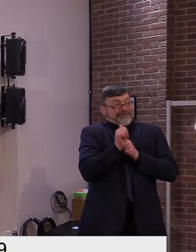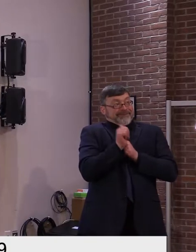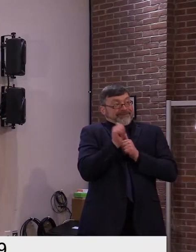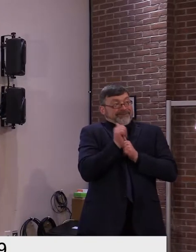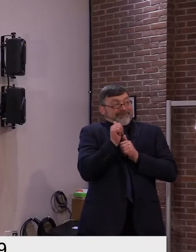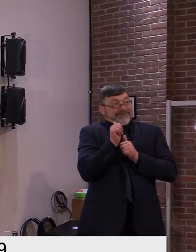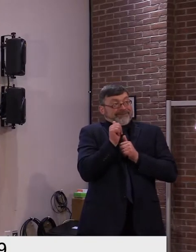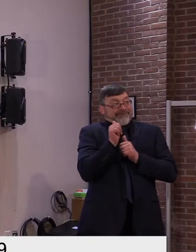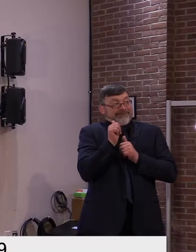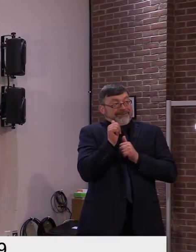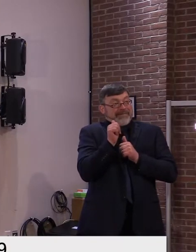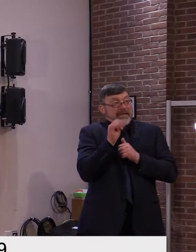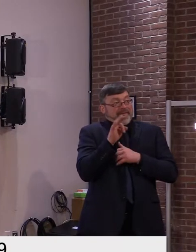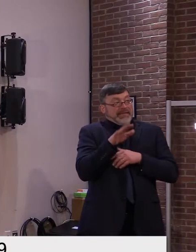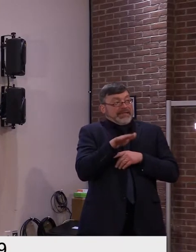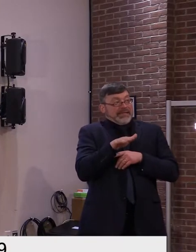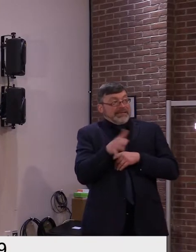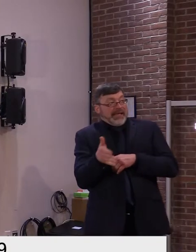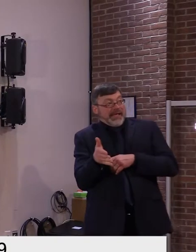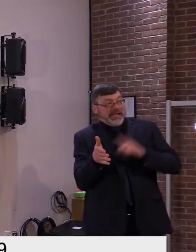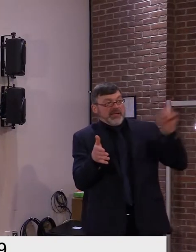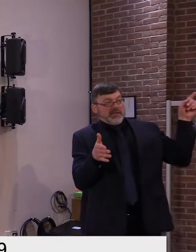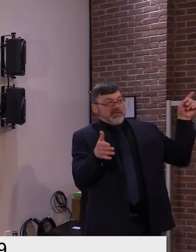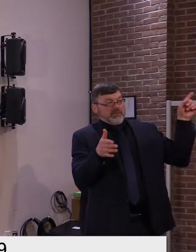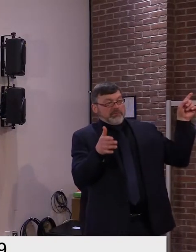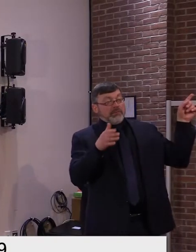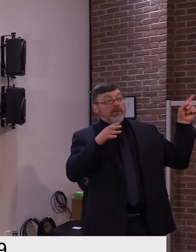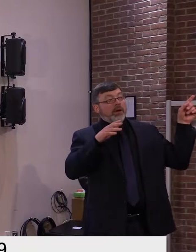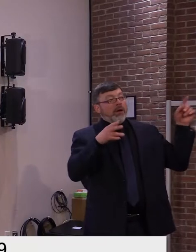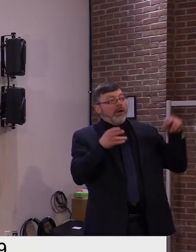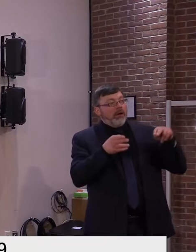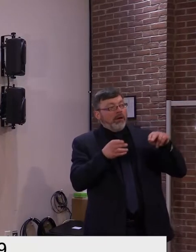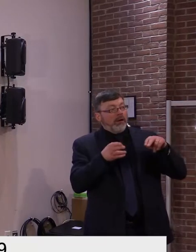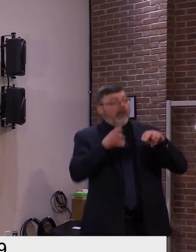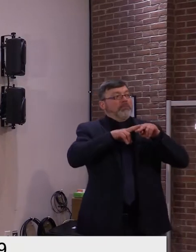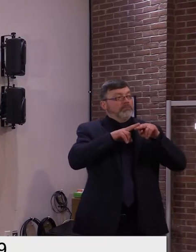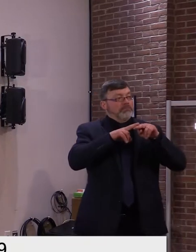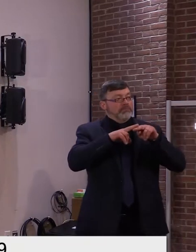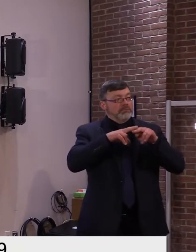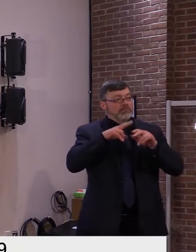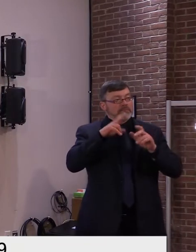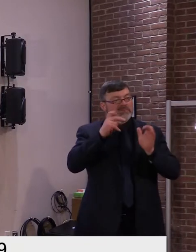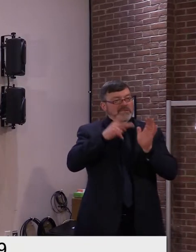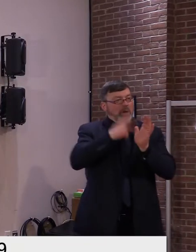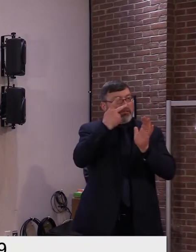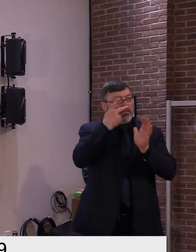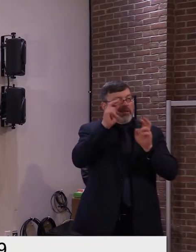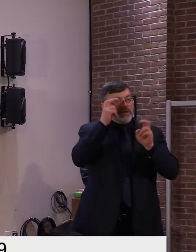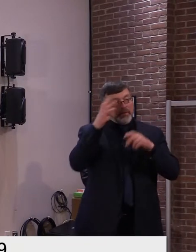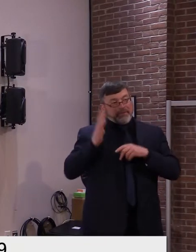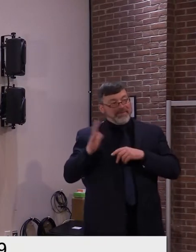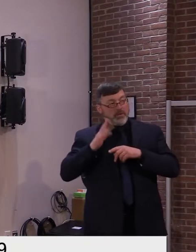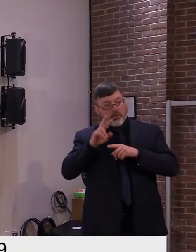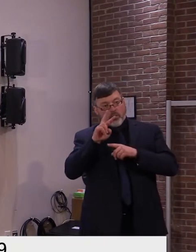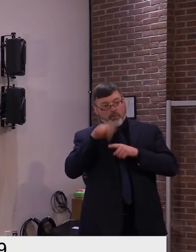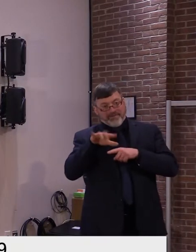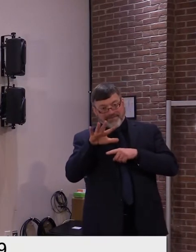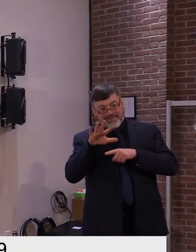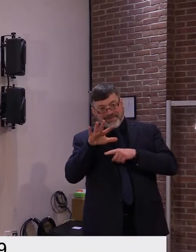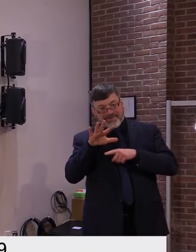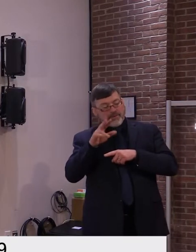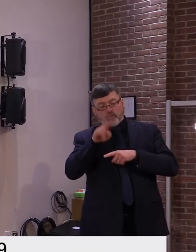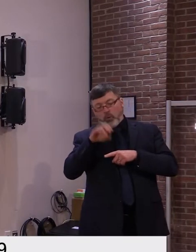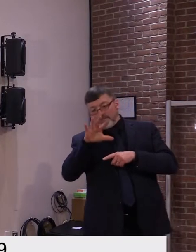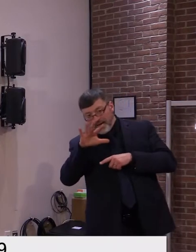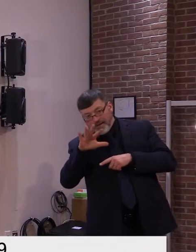to 4.1 deaths per 1,000 cases. So while I want you to be cautious and